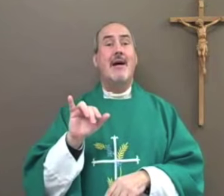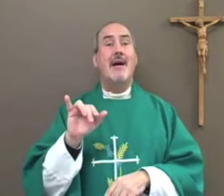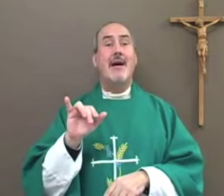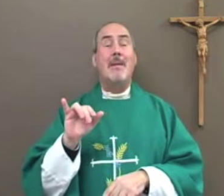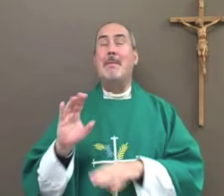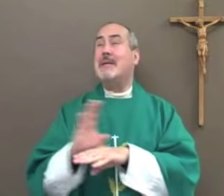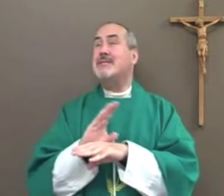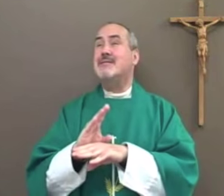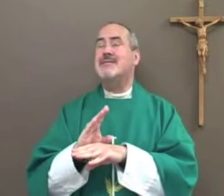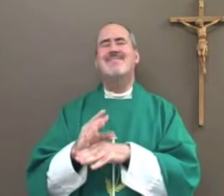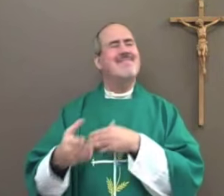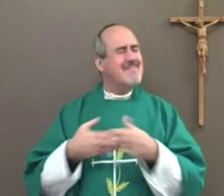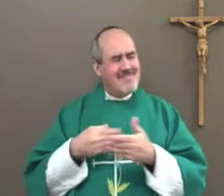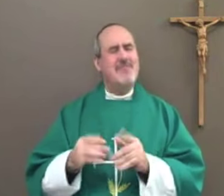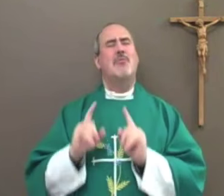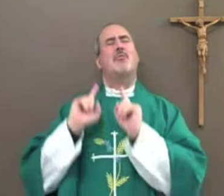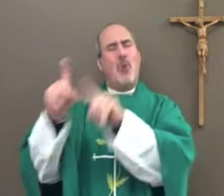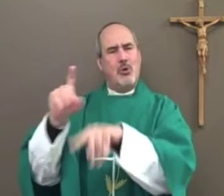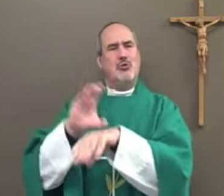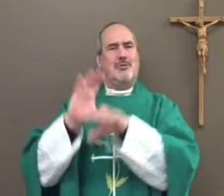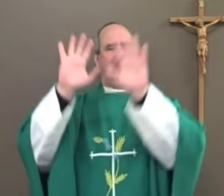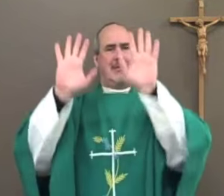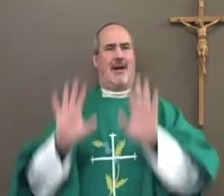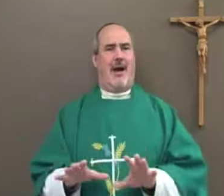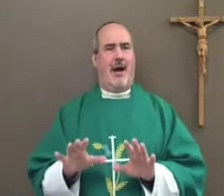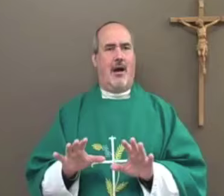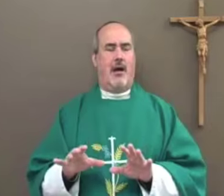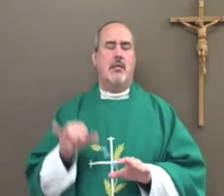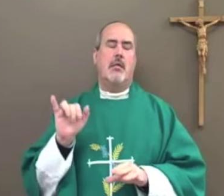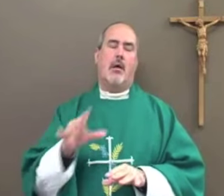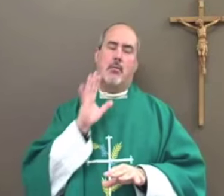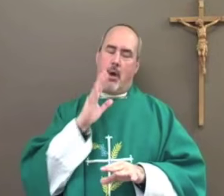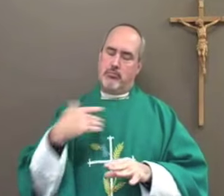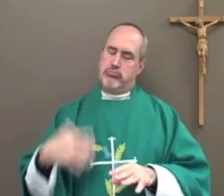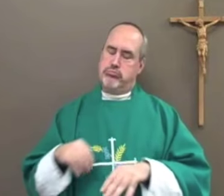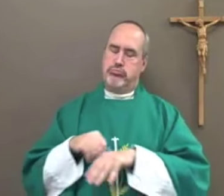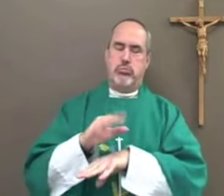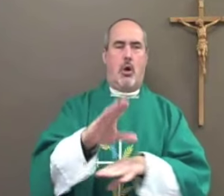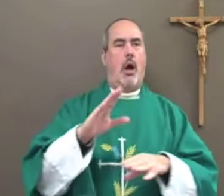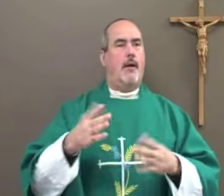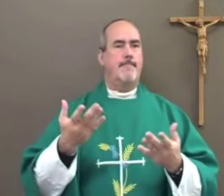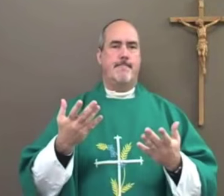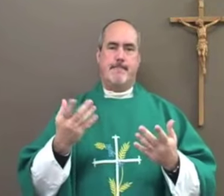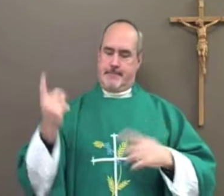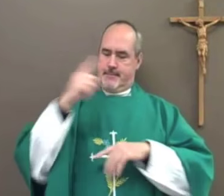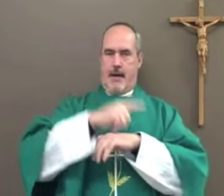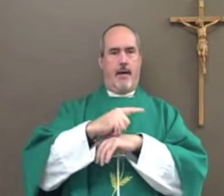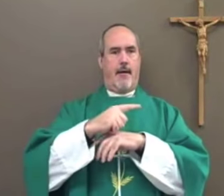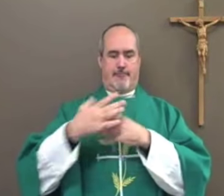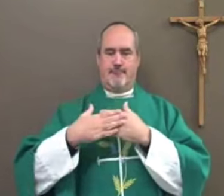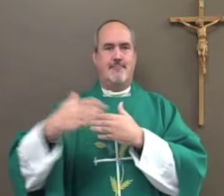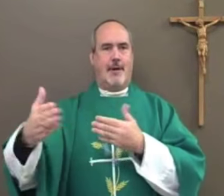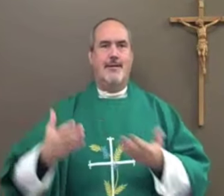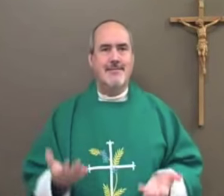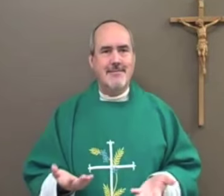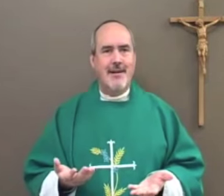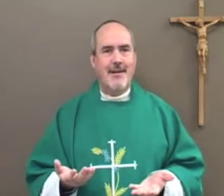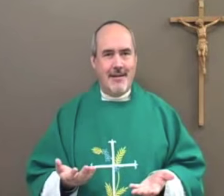the time. If we're busy, it doesn't matter. We need to go to church, and it will affect the rest of